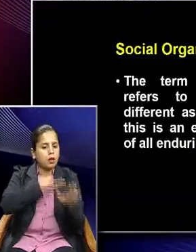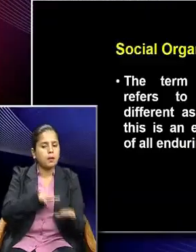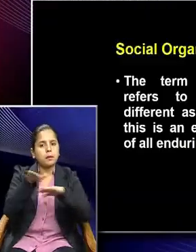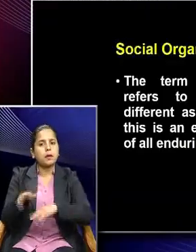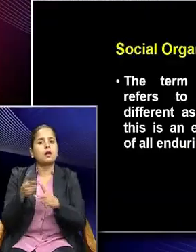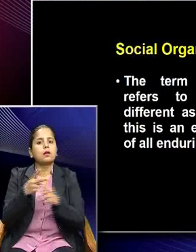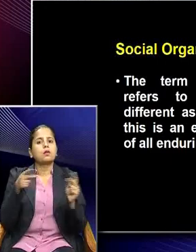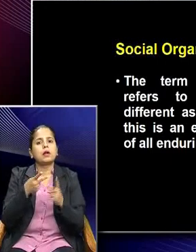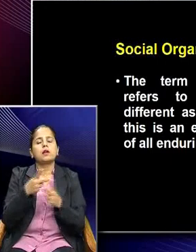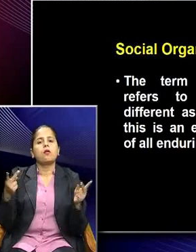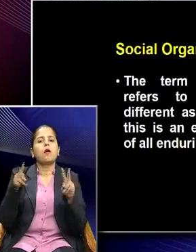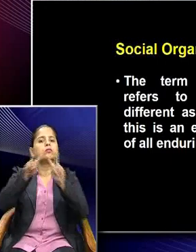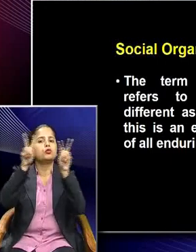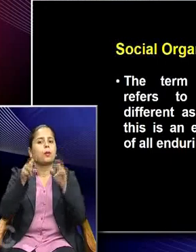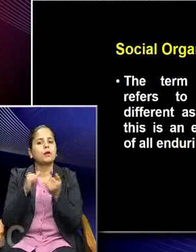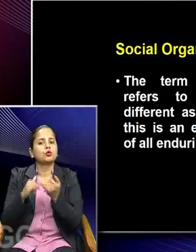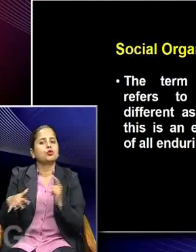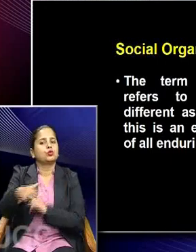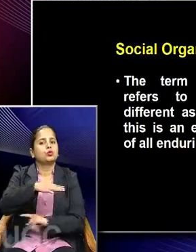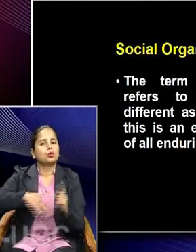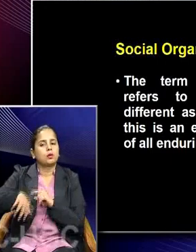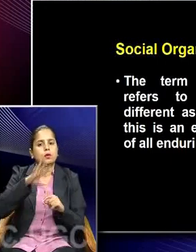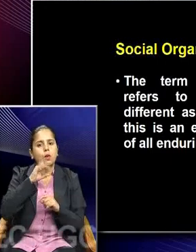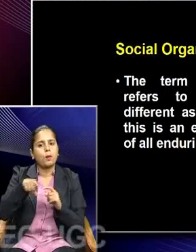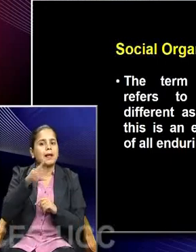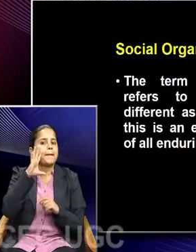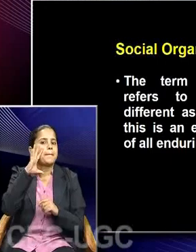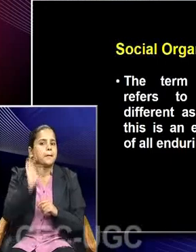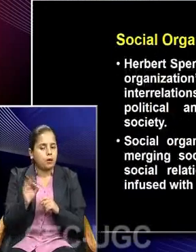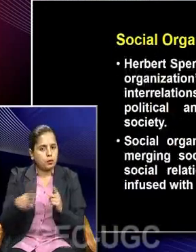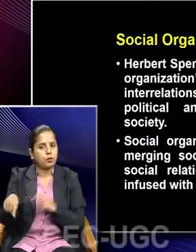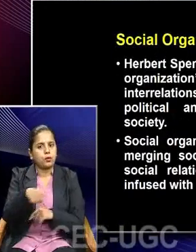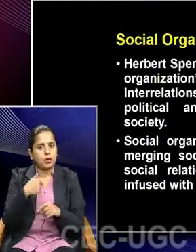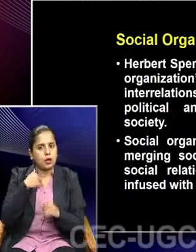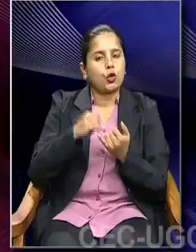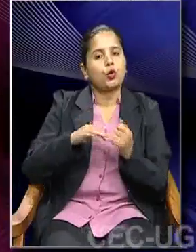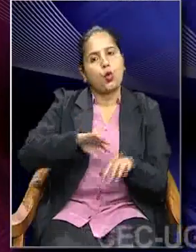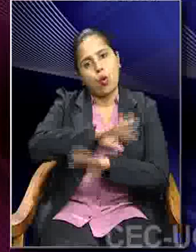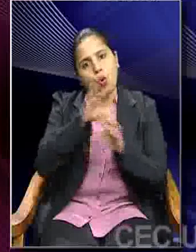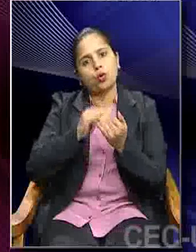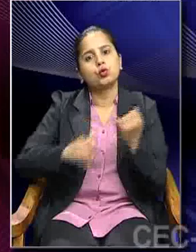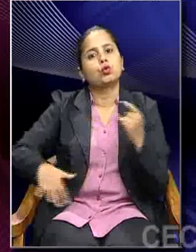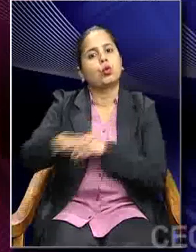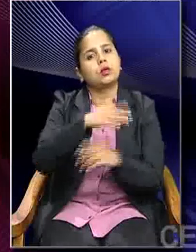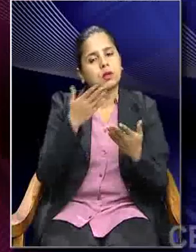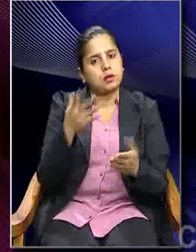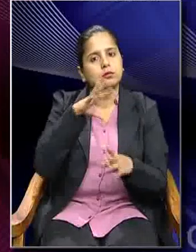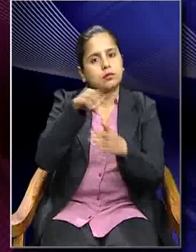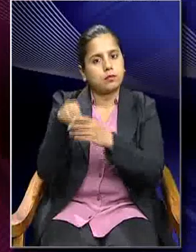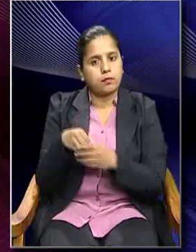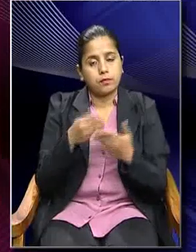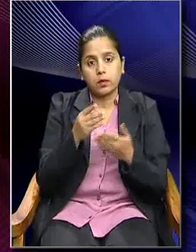different aspects of society and is an essential characteristic of all social entities.